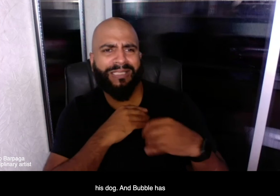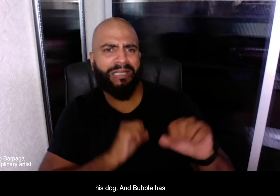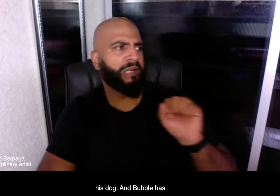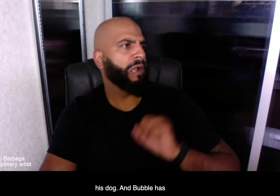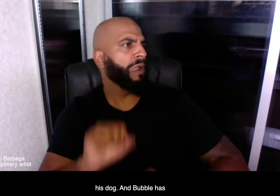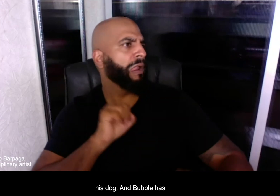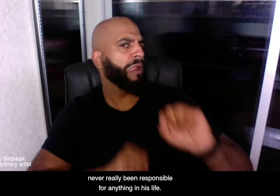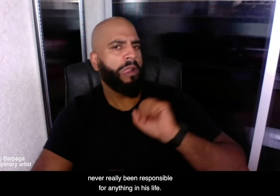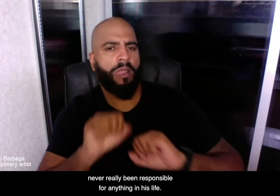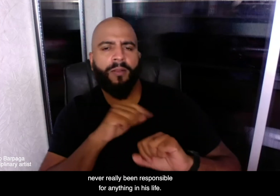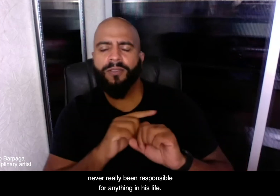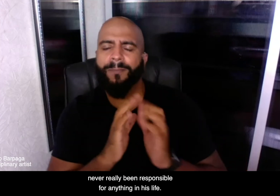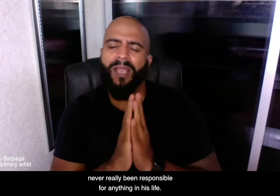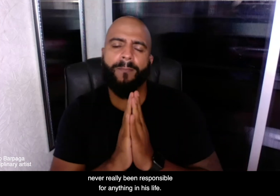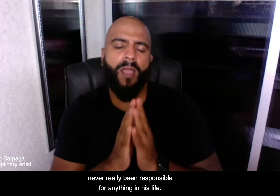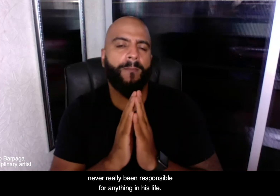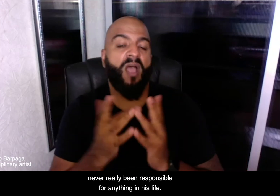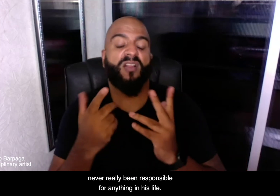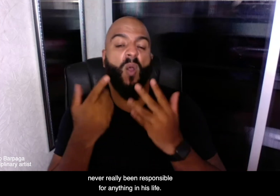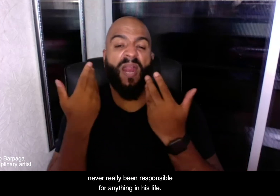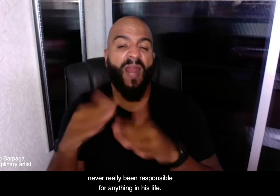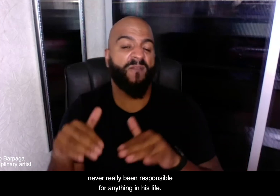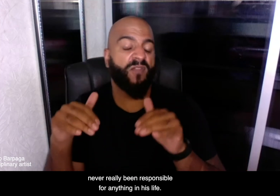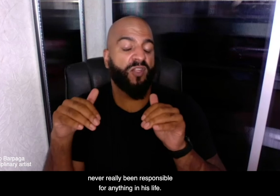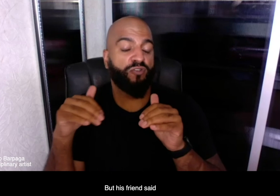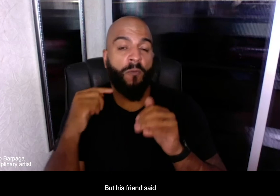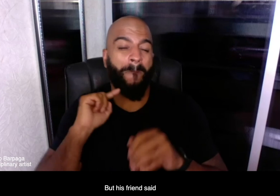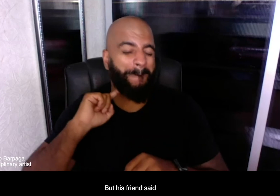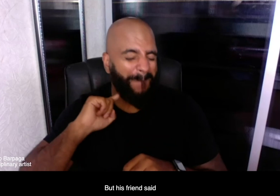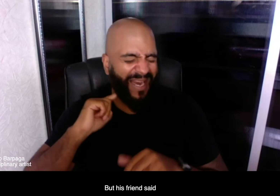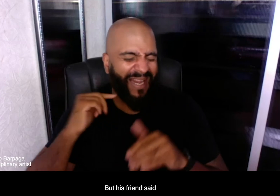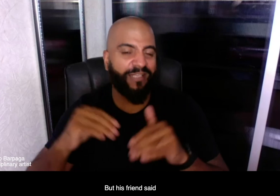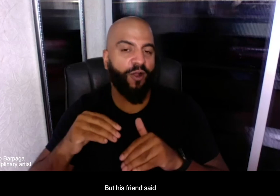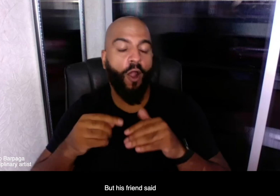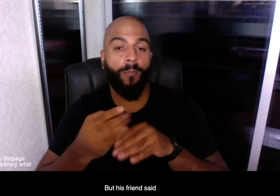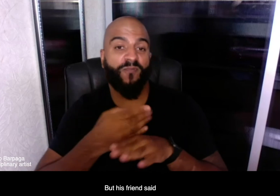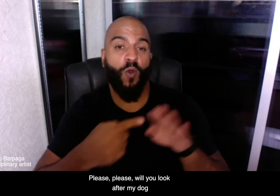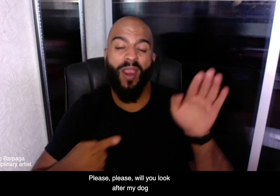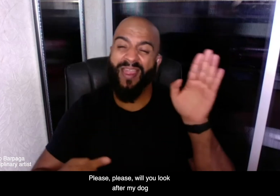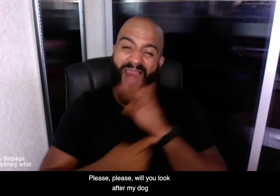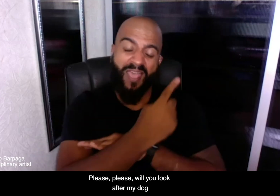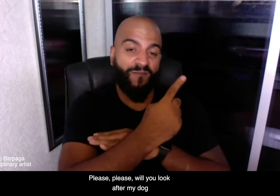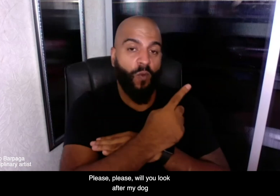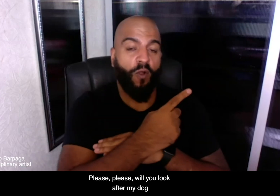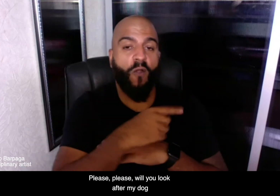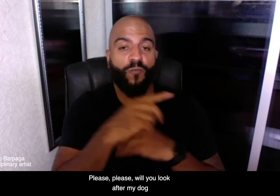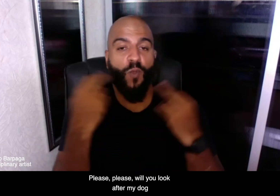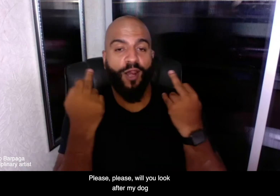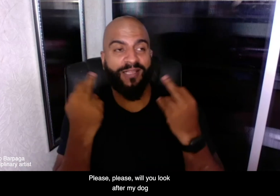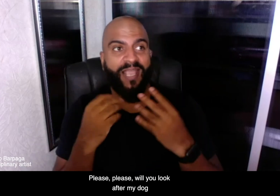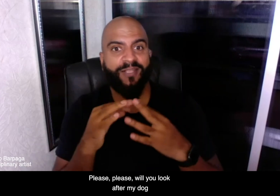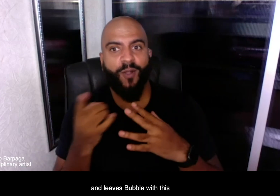And Bubble has never really been responsible for anything in his life, but his friend said, please, please, please, will you look after my dog?